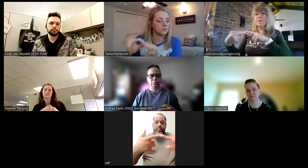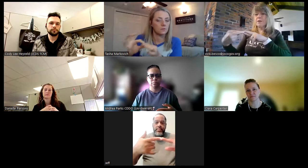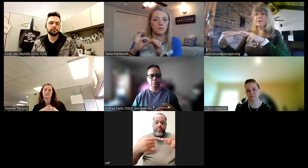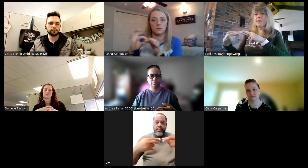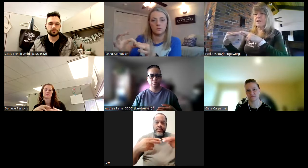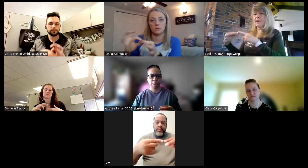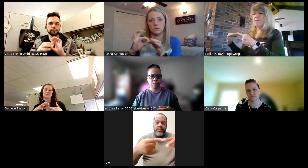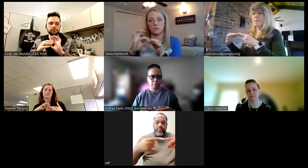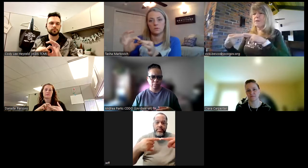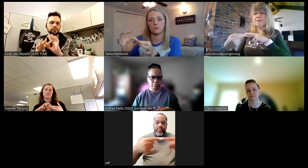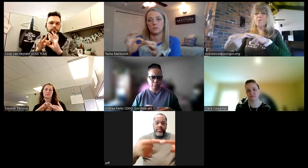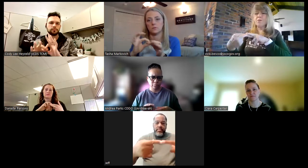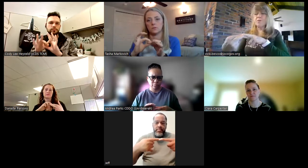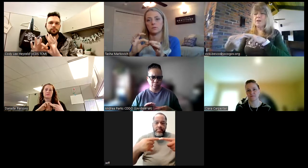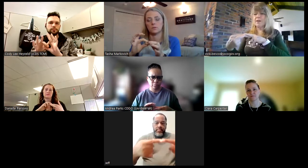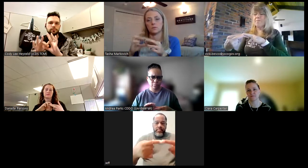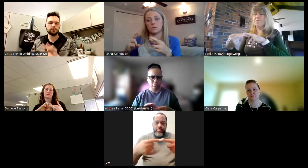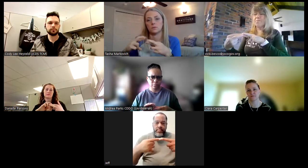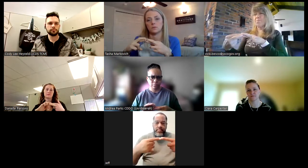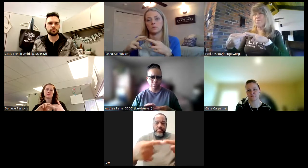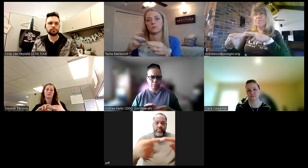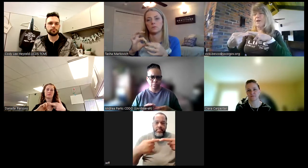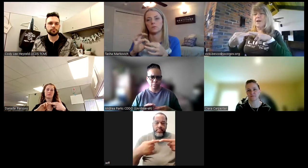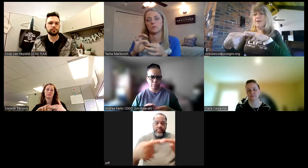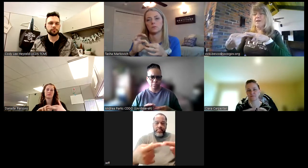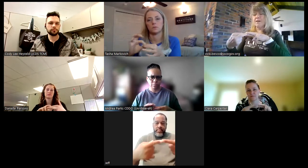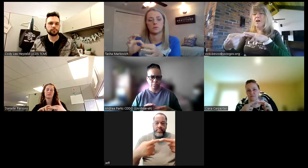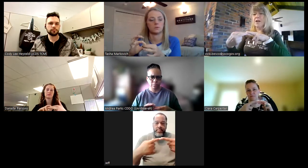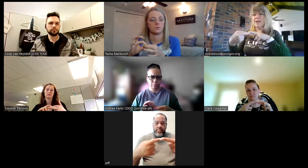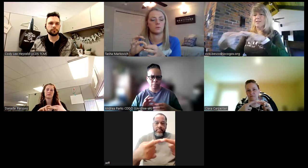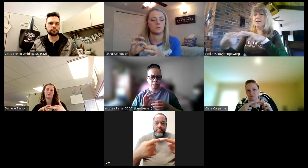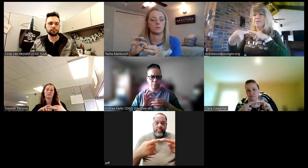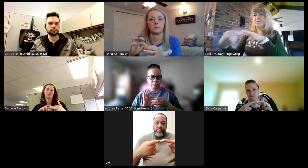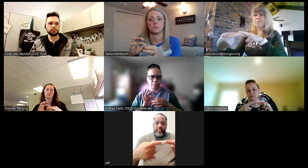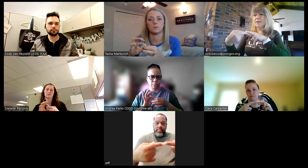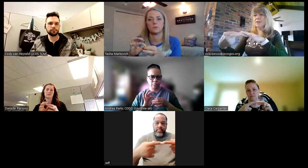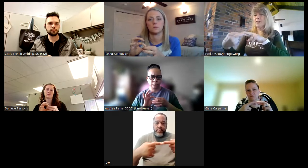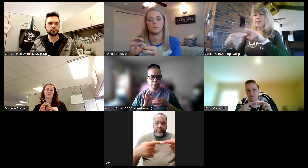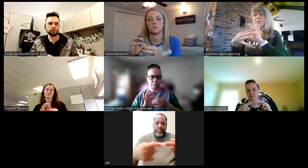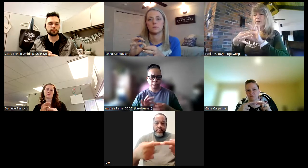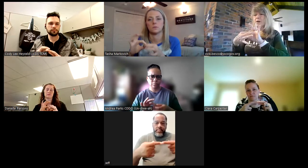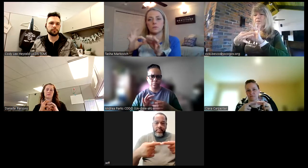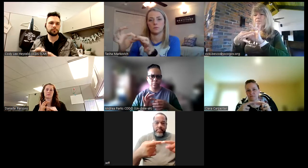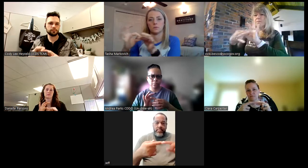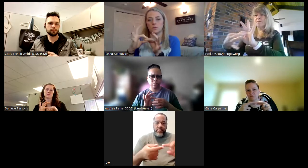ones. This would be a not ASL relationship. This